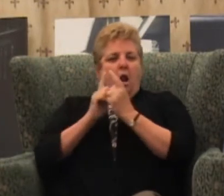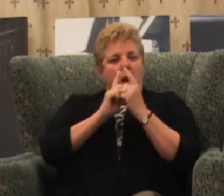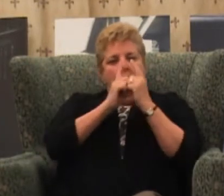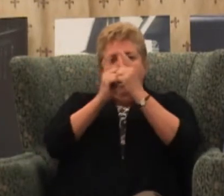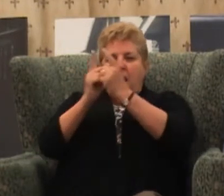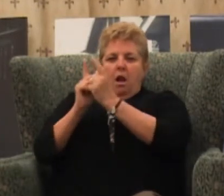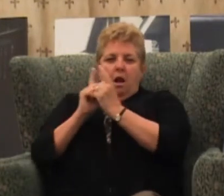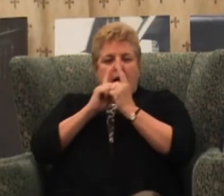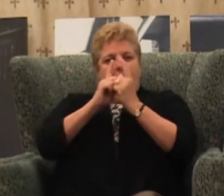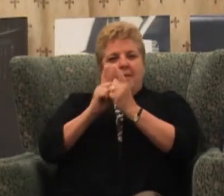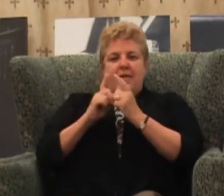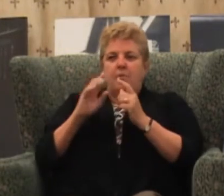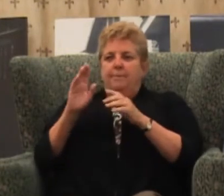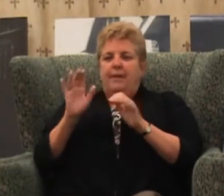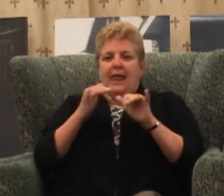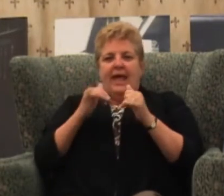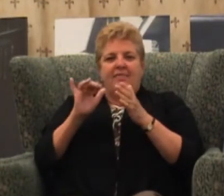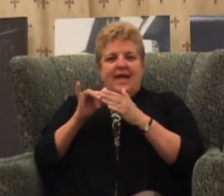in My Corner, and I'd be staying in my corner.